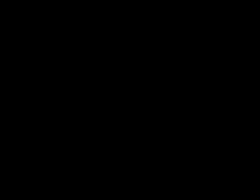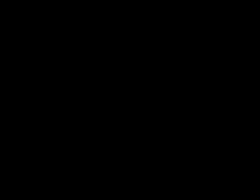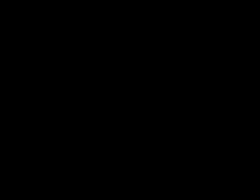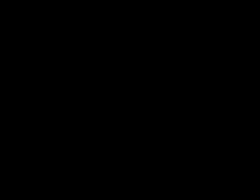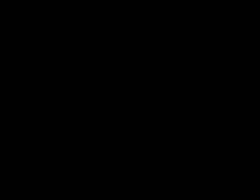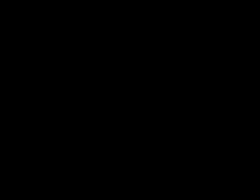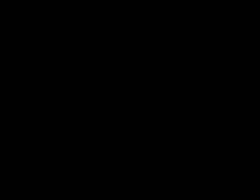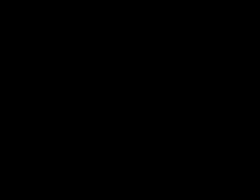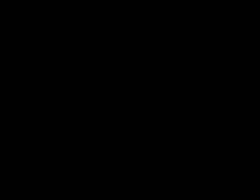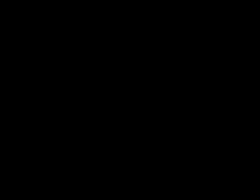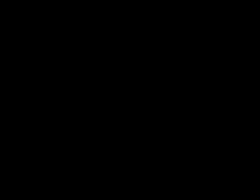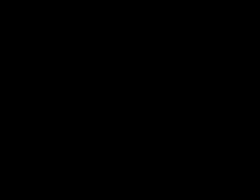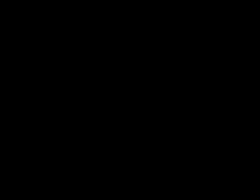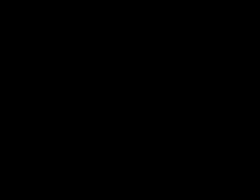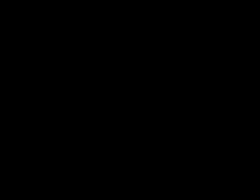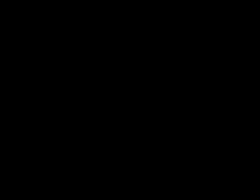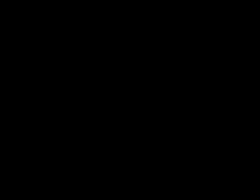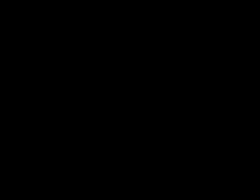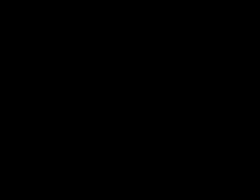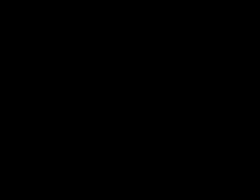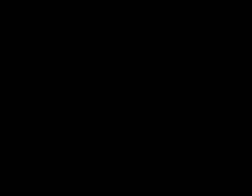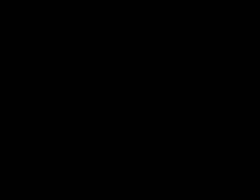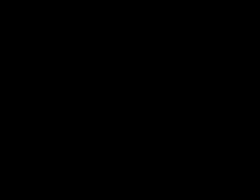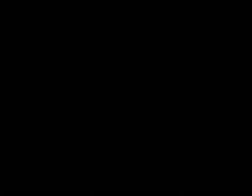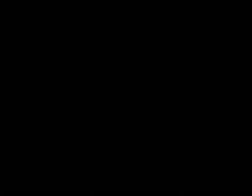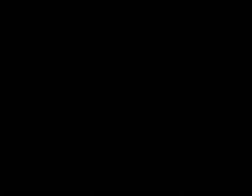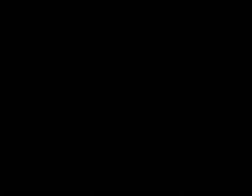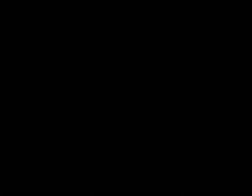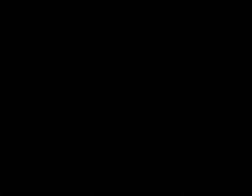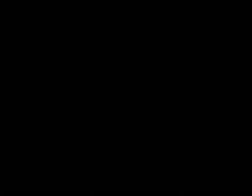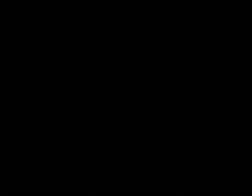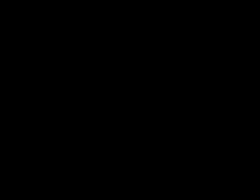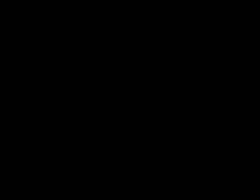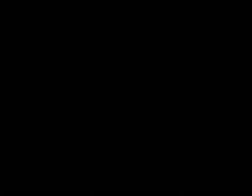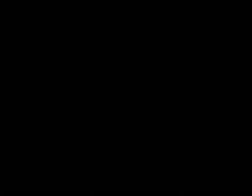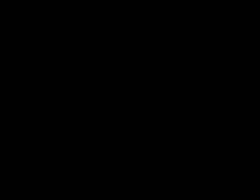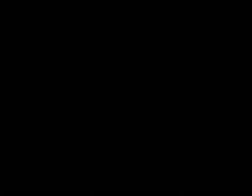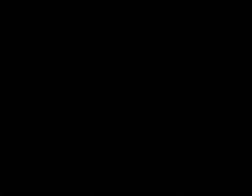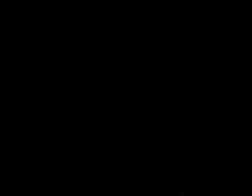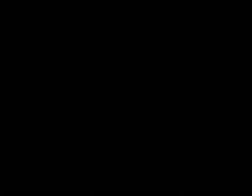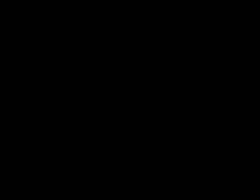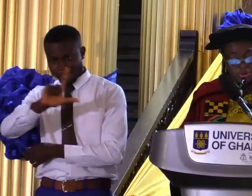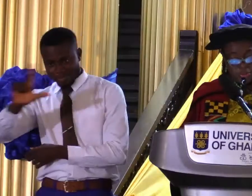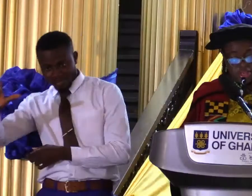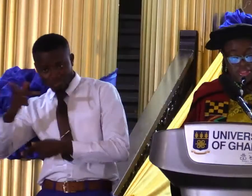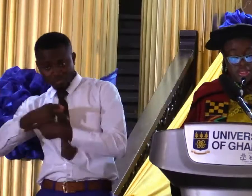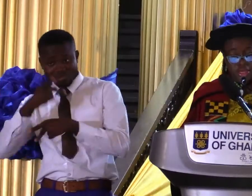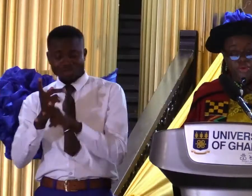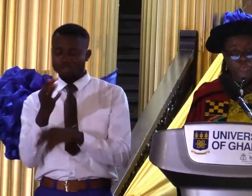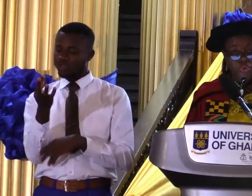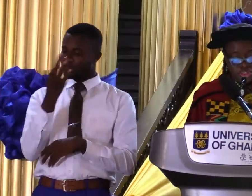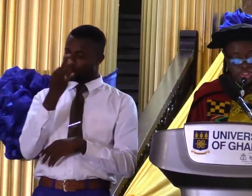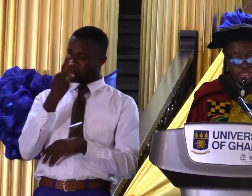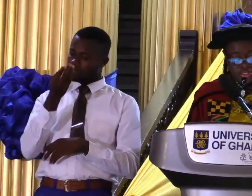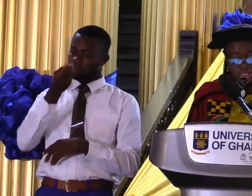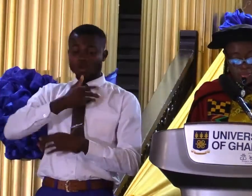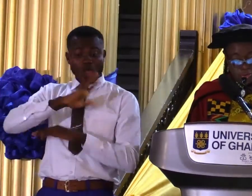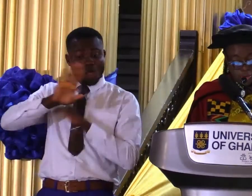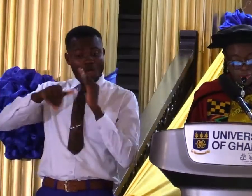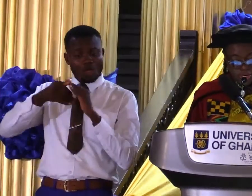Another challenge is the classification of many herbal products as foods or dietary supplements, which